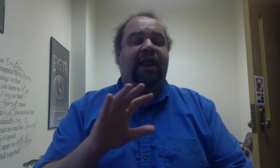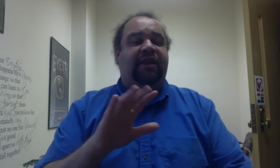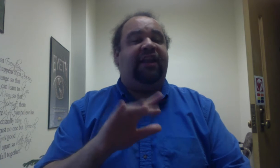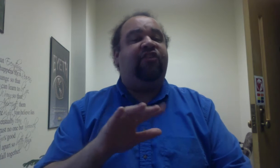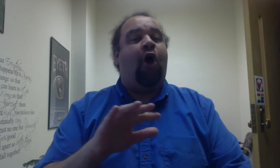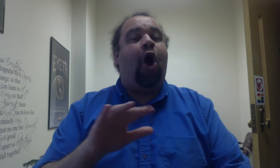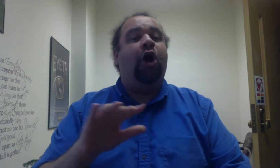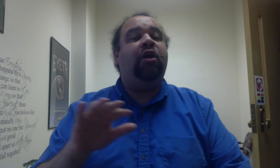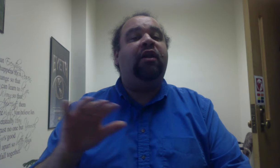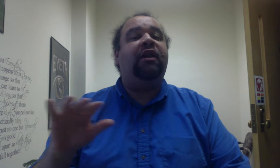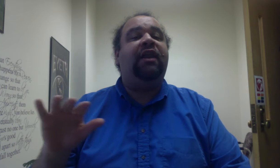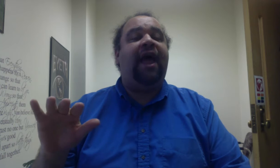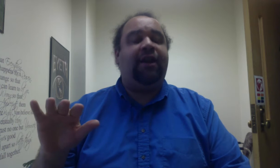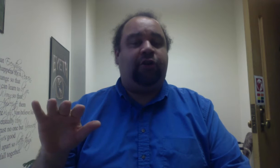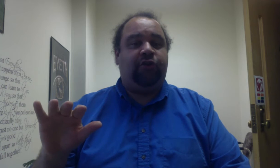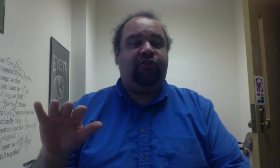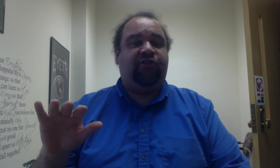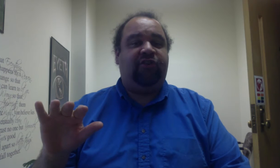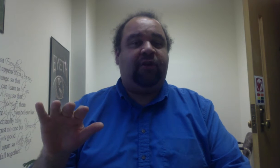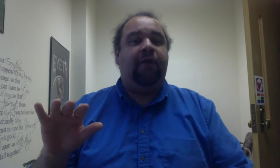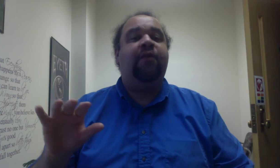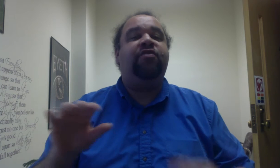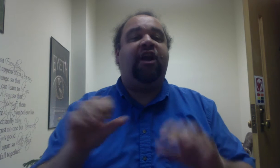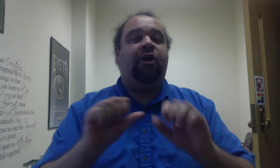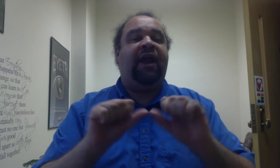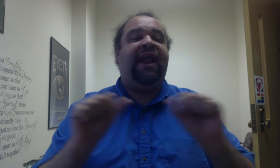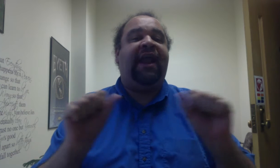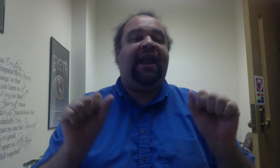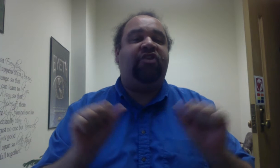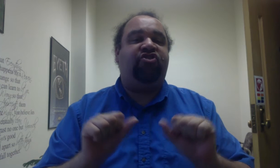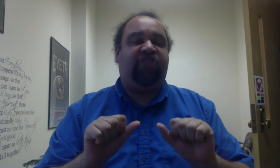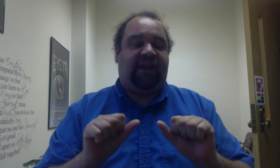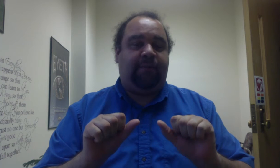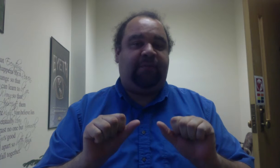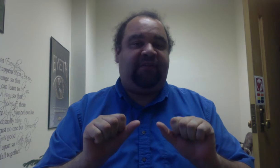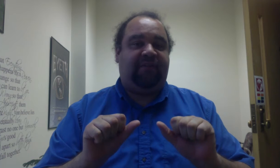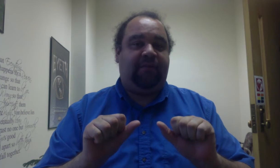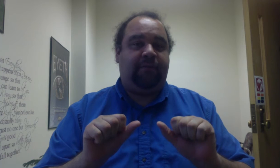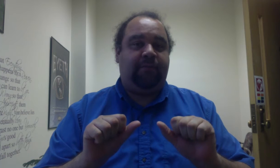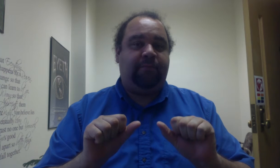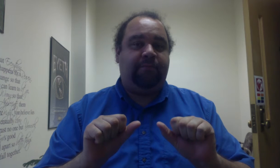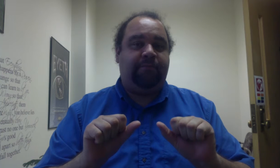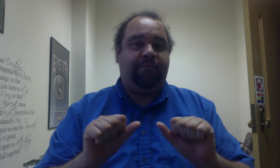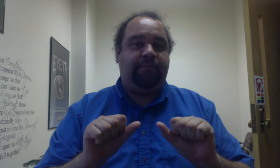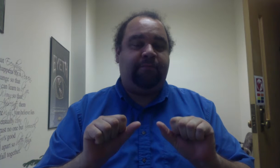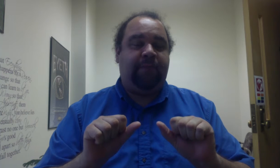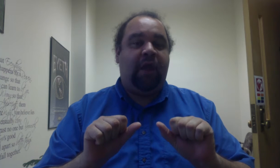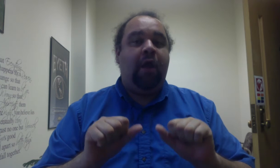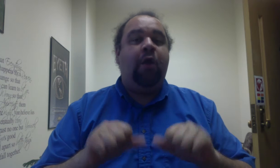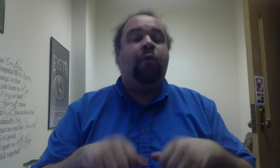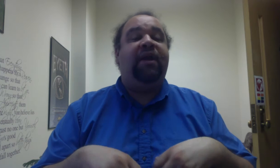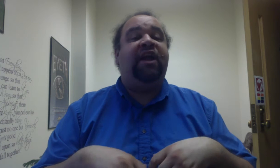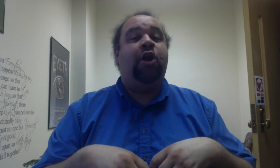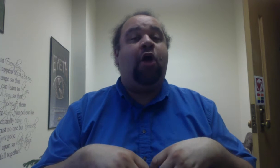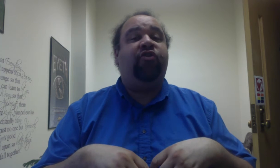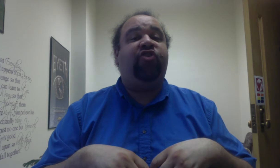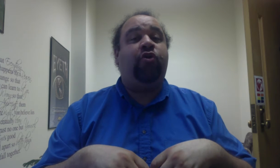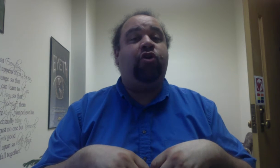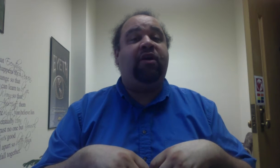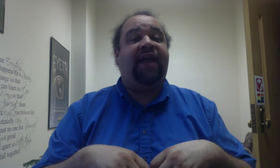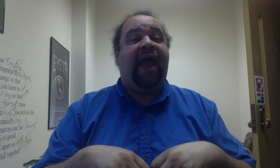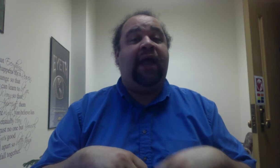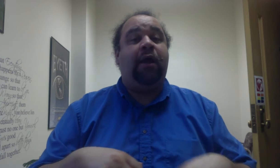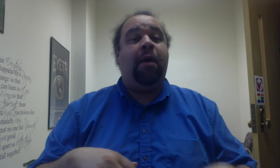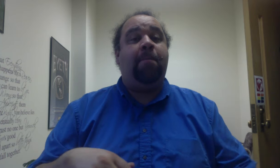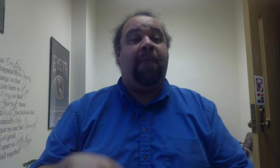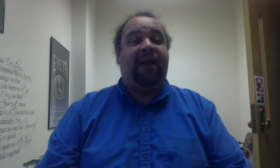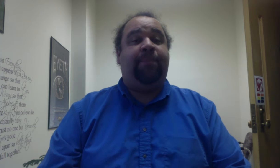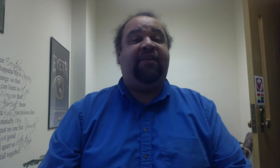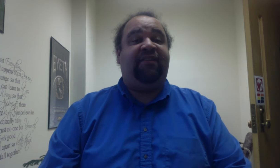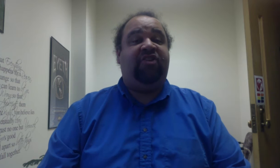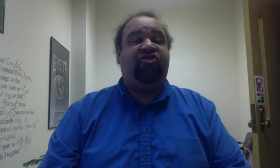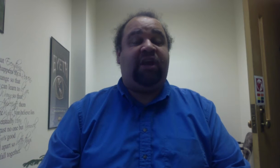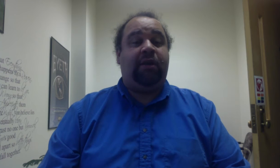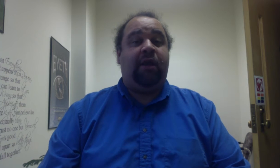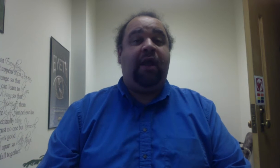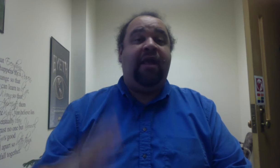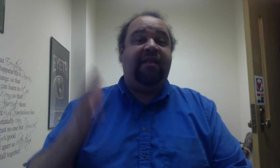These aren't letters, they're hand shapes. We can also look at my position.